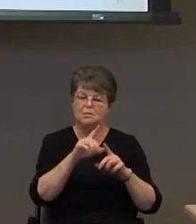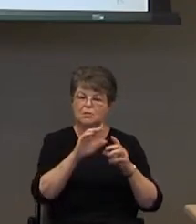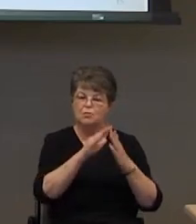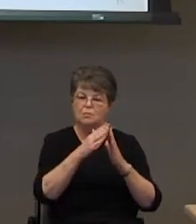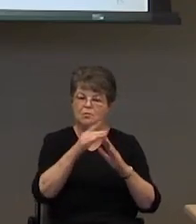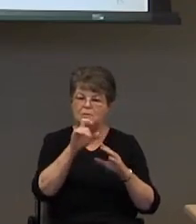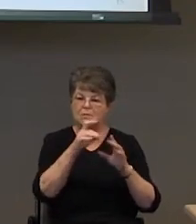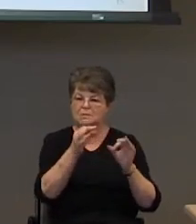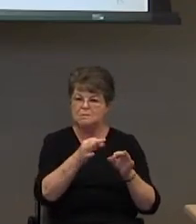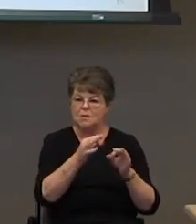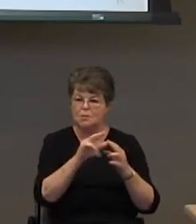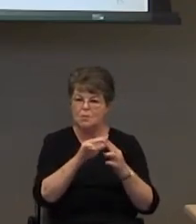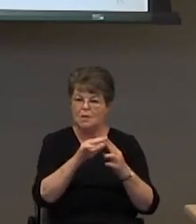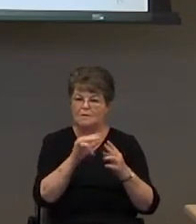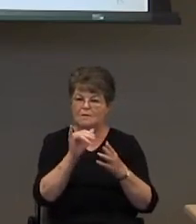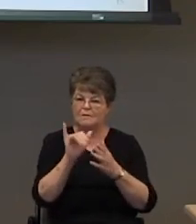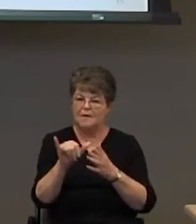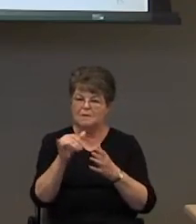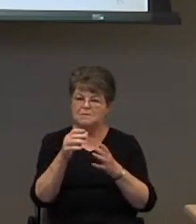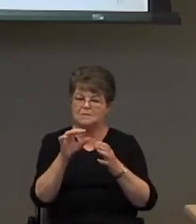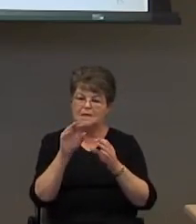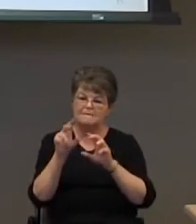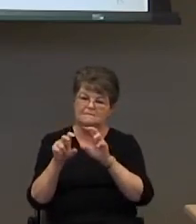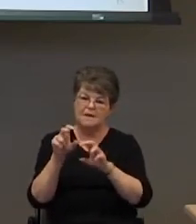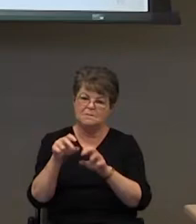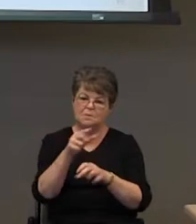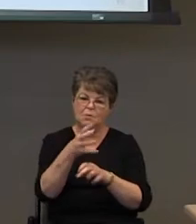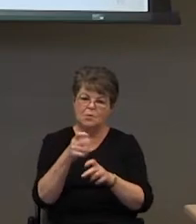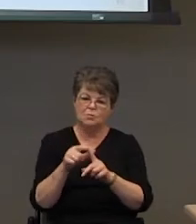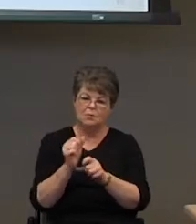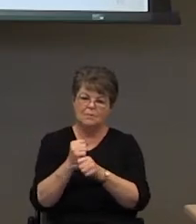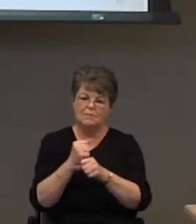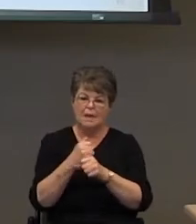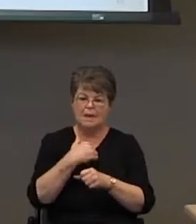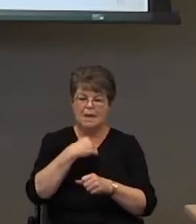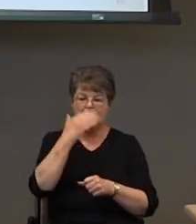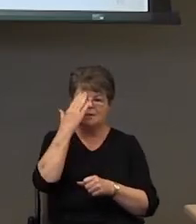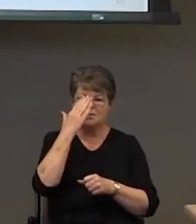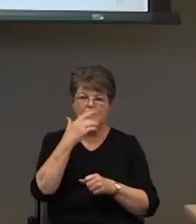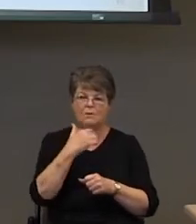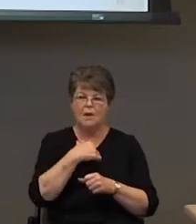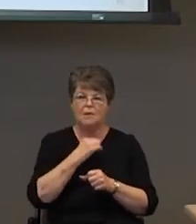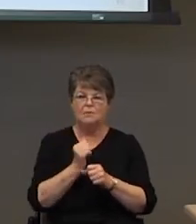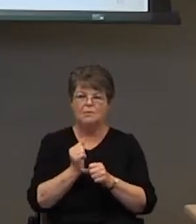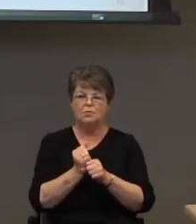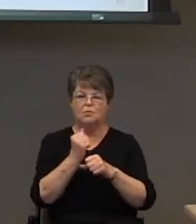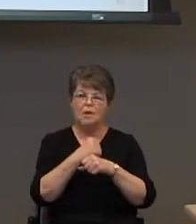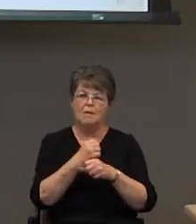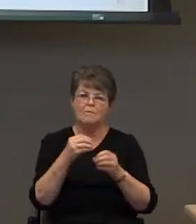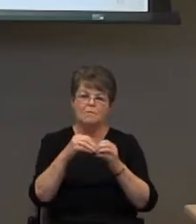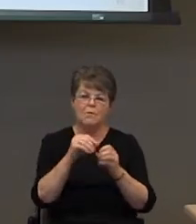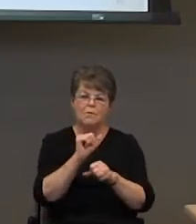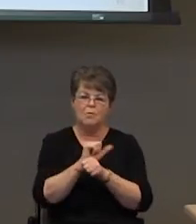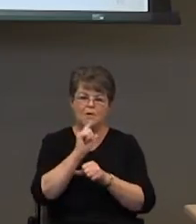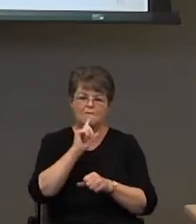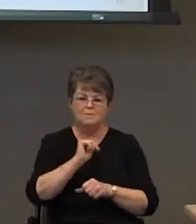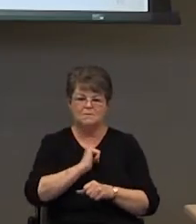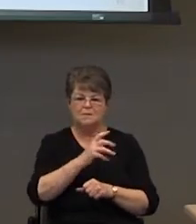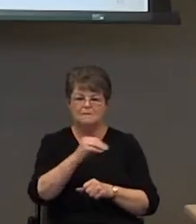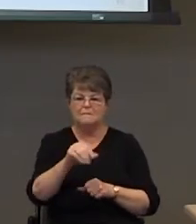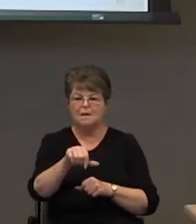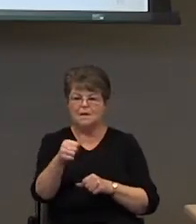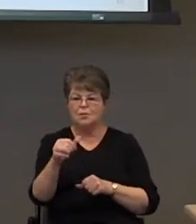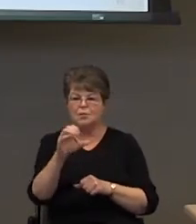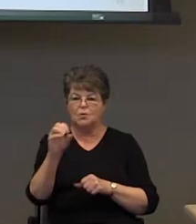to determine whether or not it's an investment you want to make. And I know I sound like I'm I am creating more work for myself and companies like